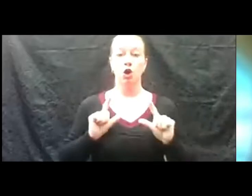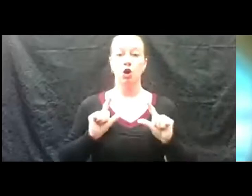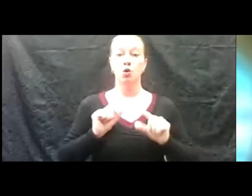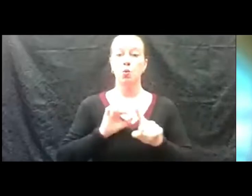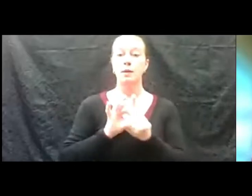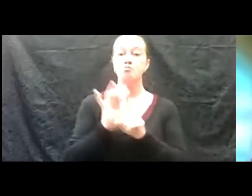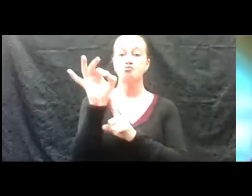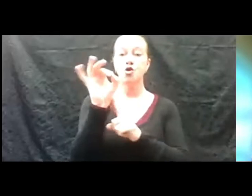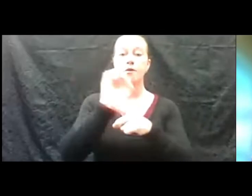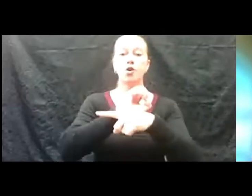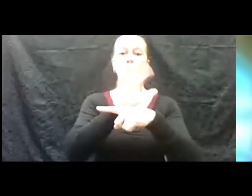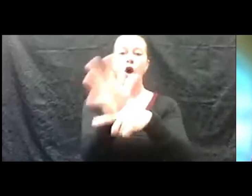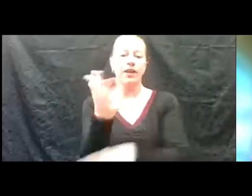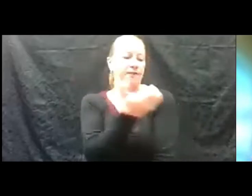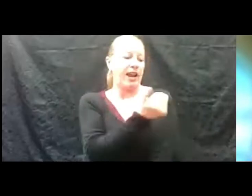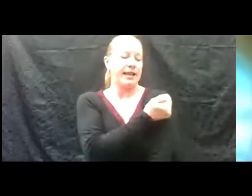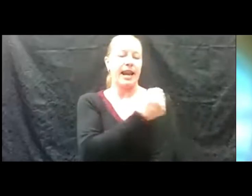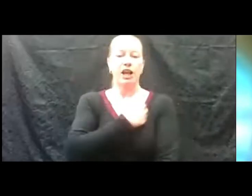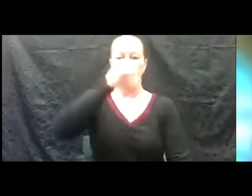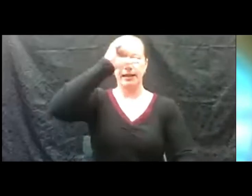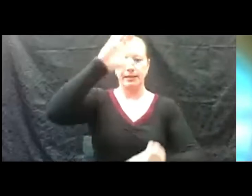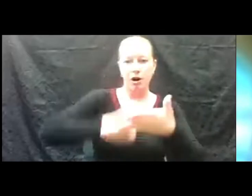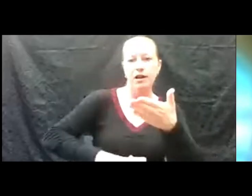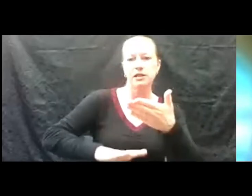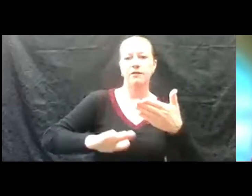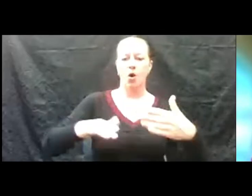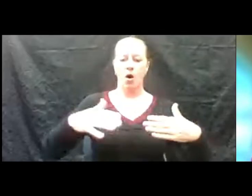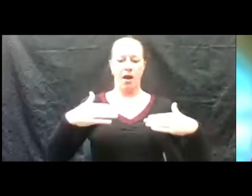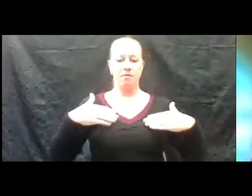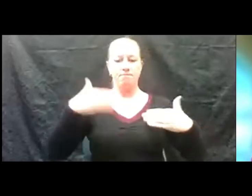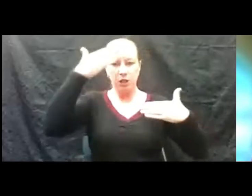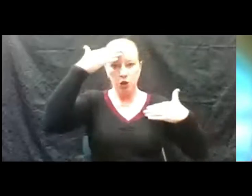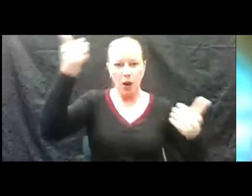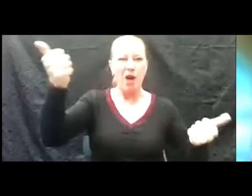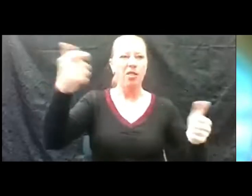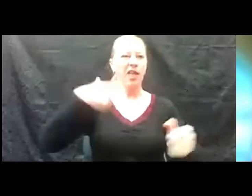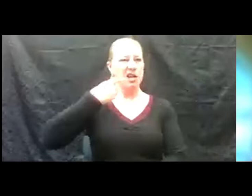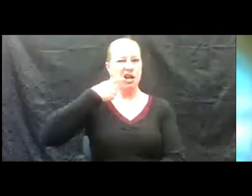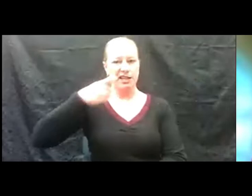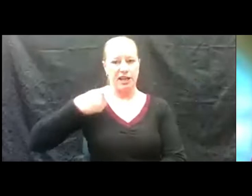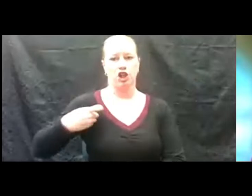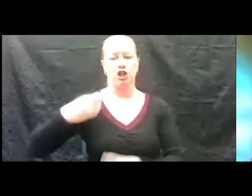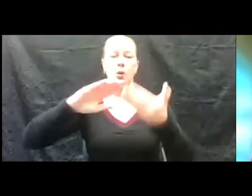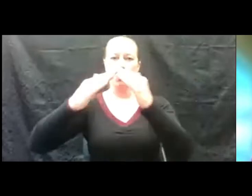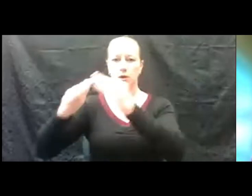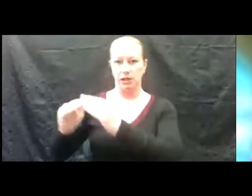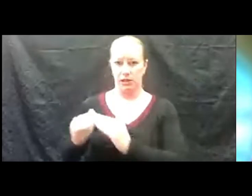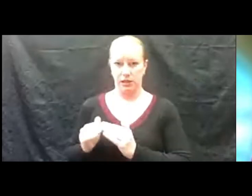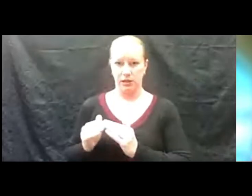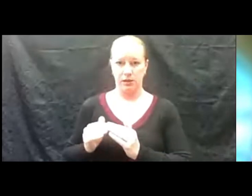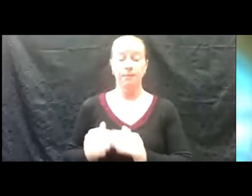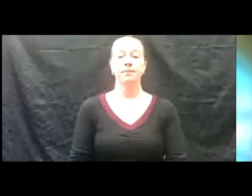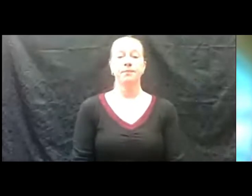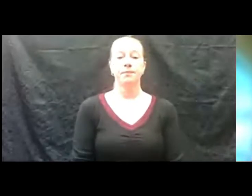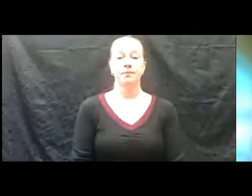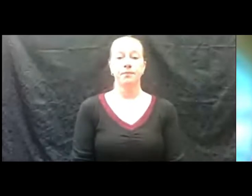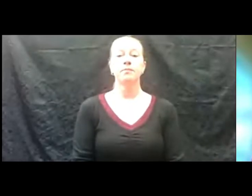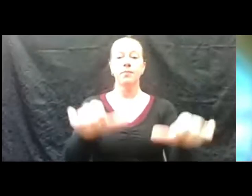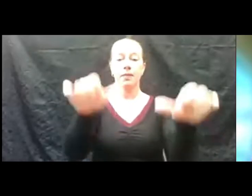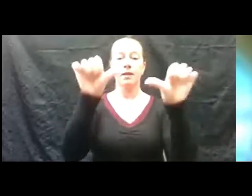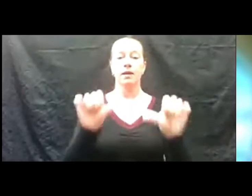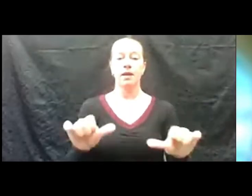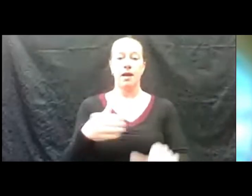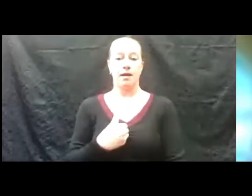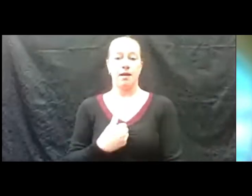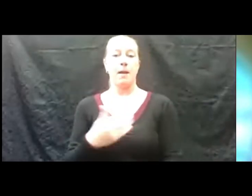the COVID vaccination experience for our mental health and addictions communities. She's also a proud member of